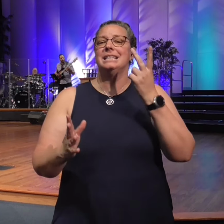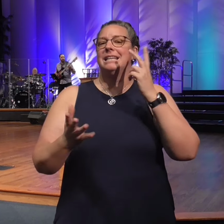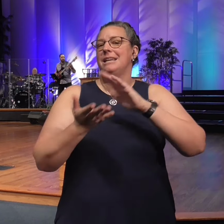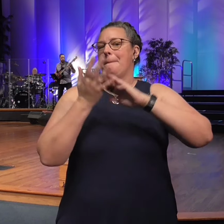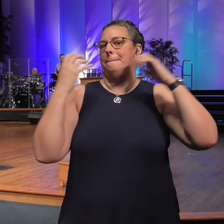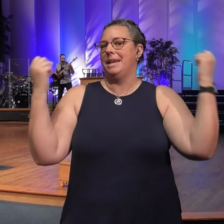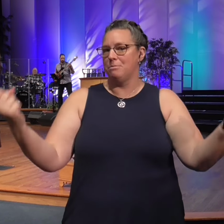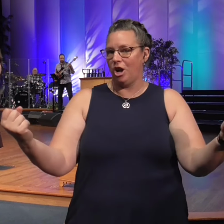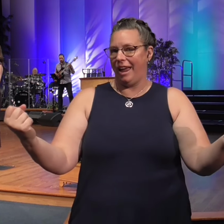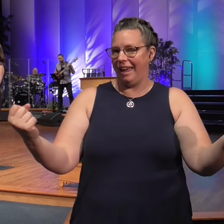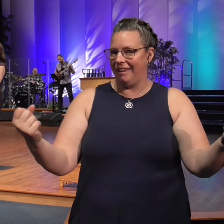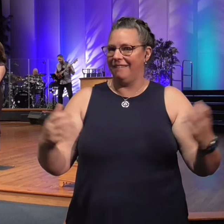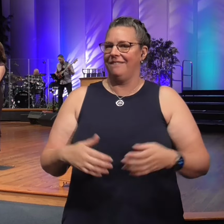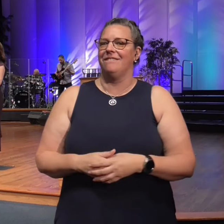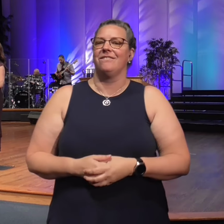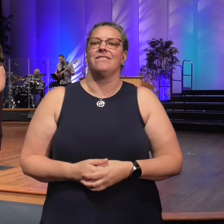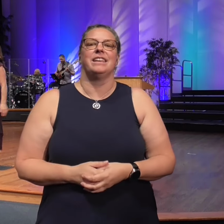Wanna see you be